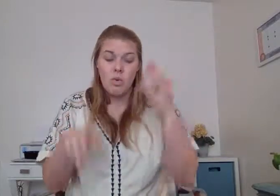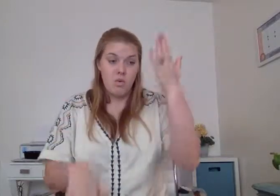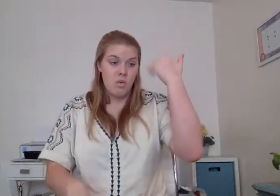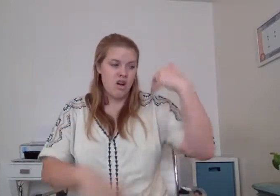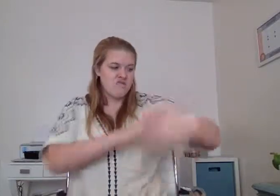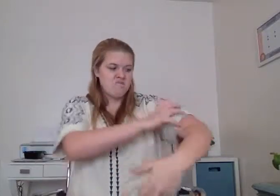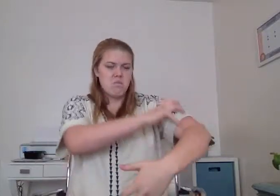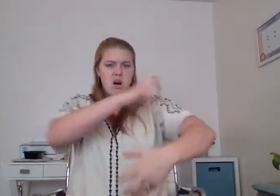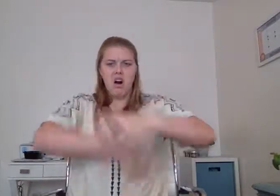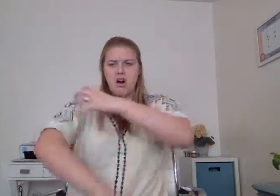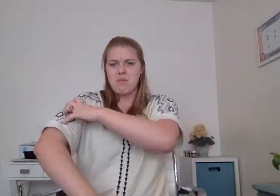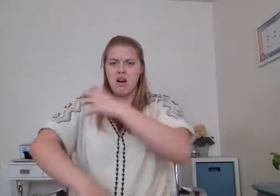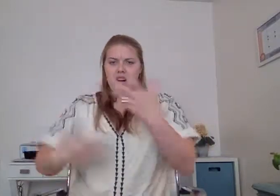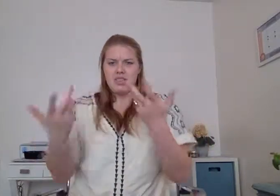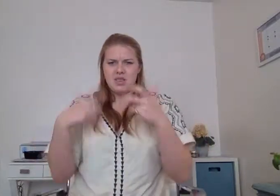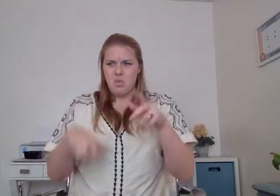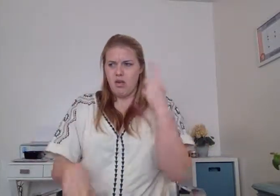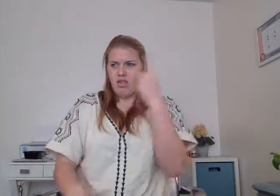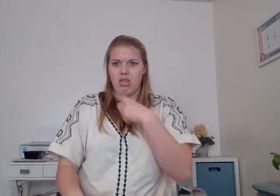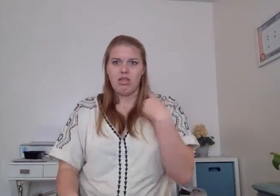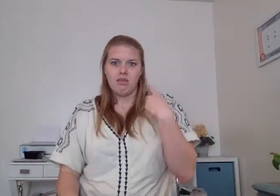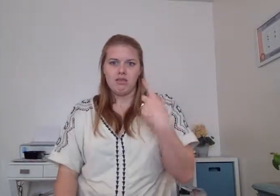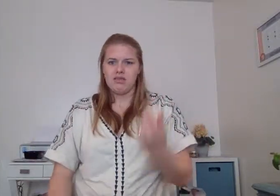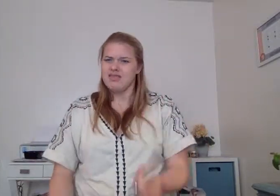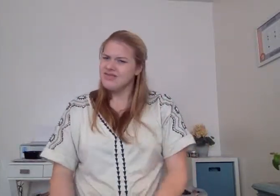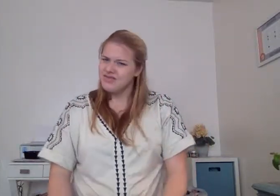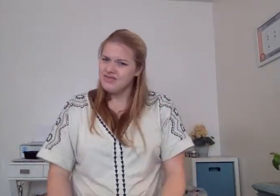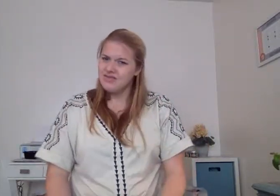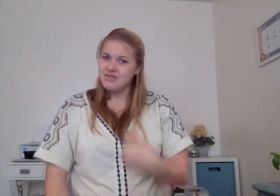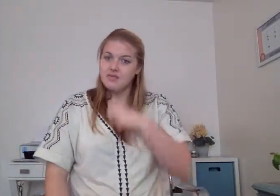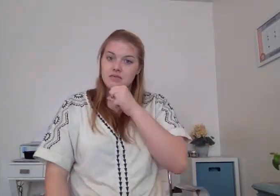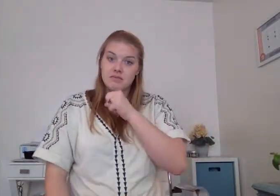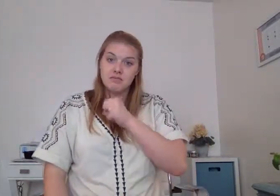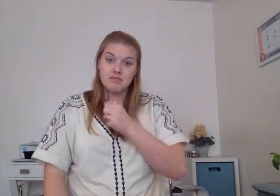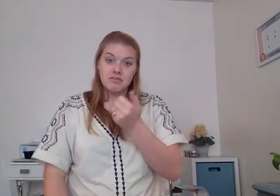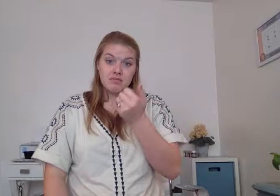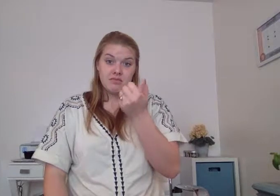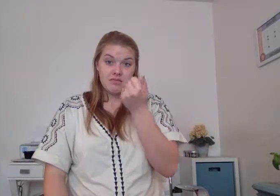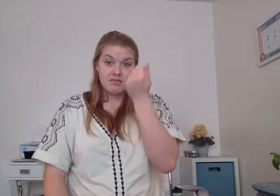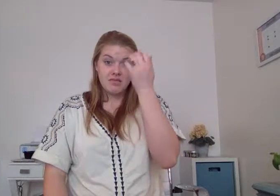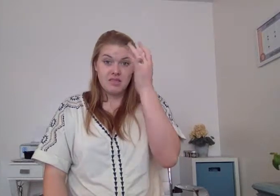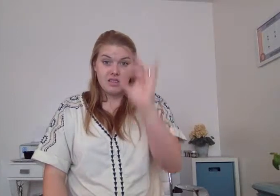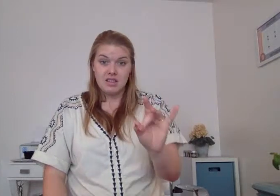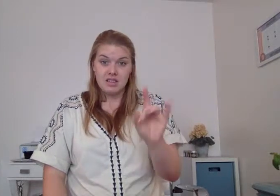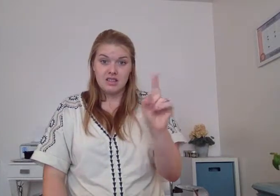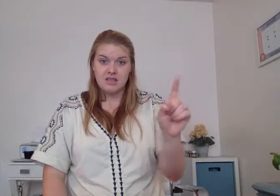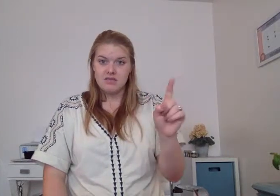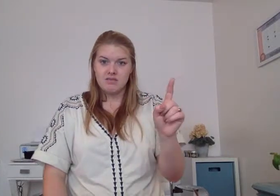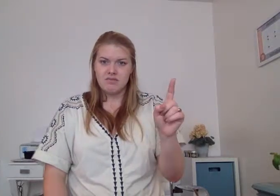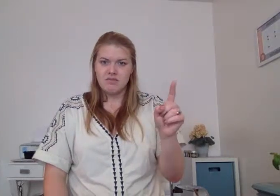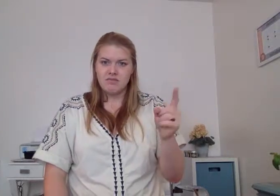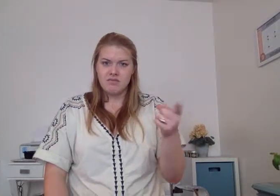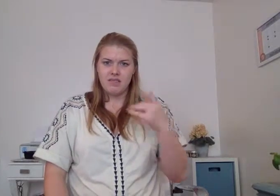muscly. When at 18, my male friends were unable to express their feelings.